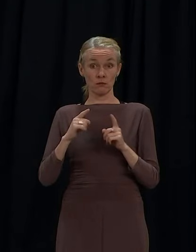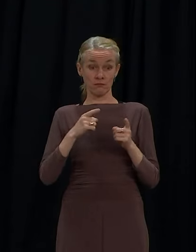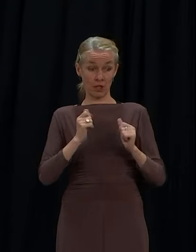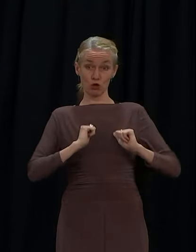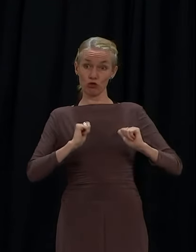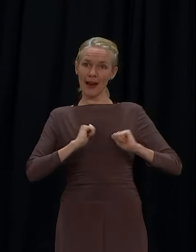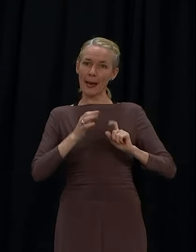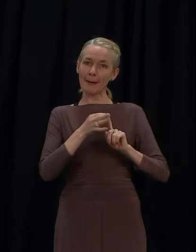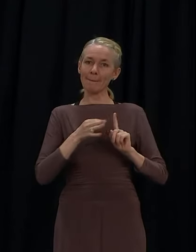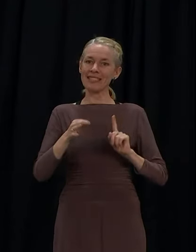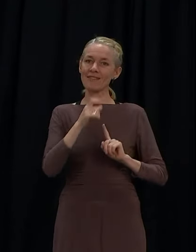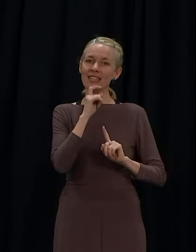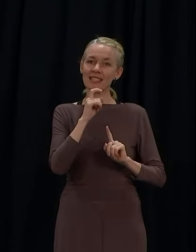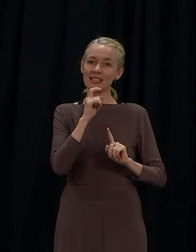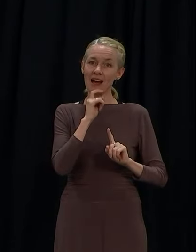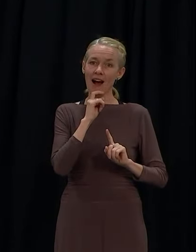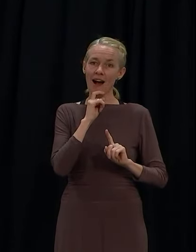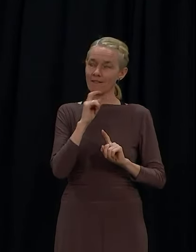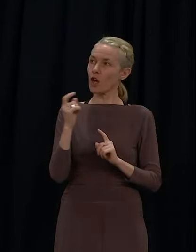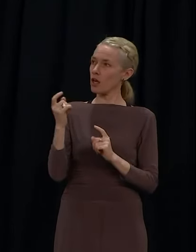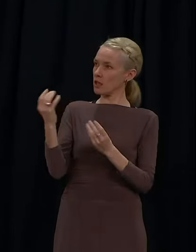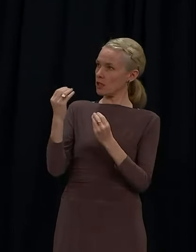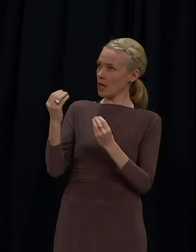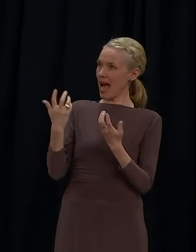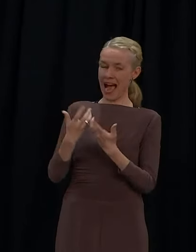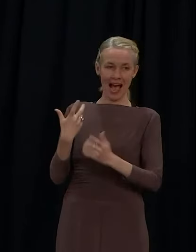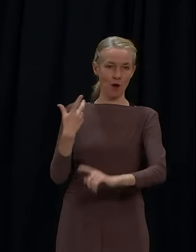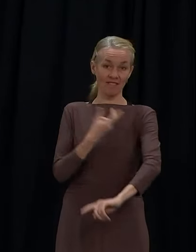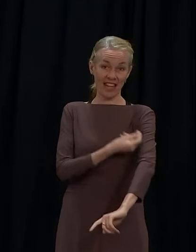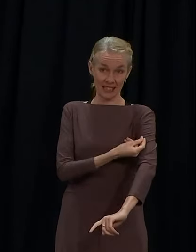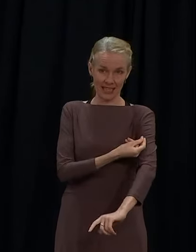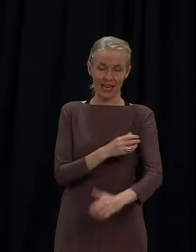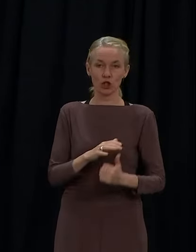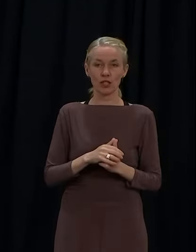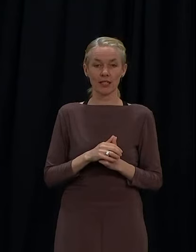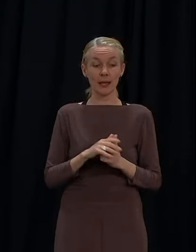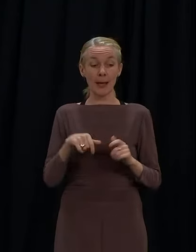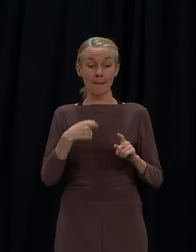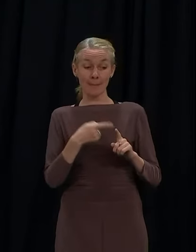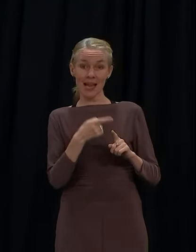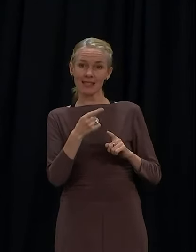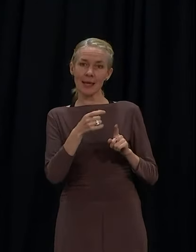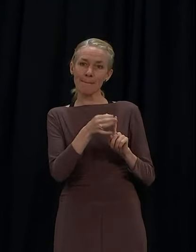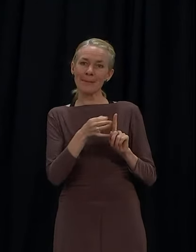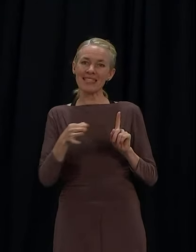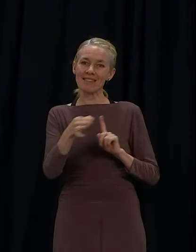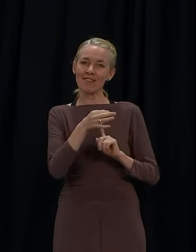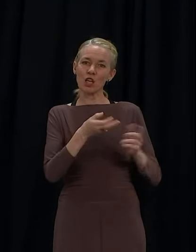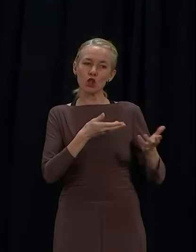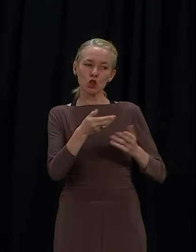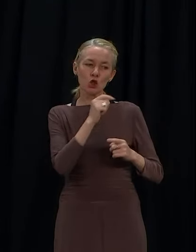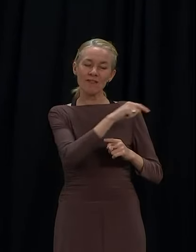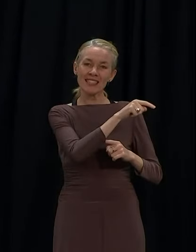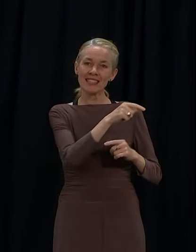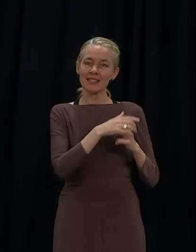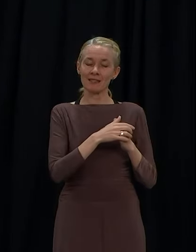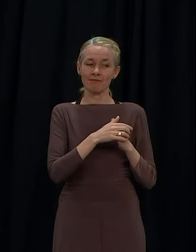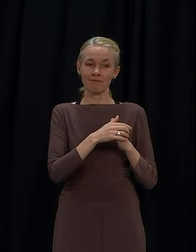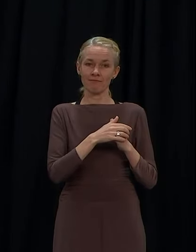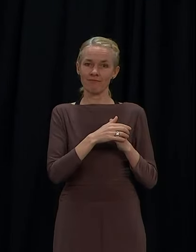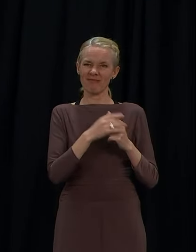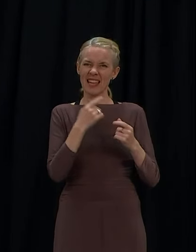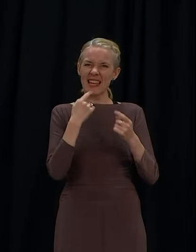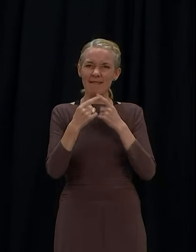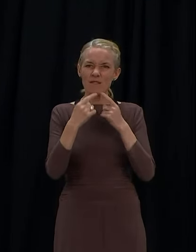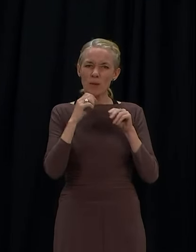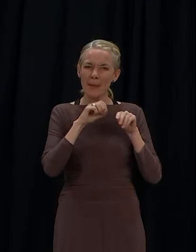need, working with specific providers to build capability to lead on those programs, comms efforts. In fact, the